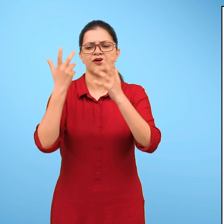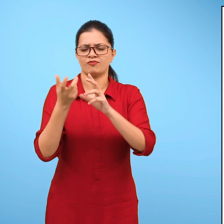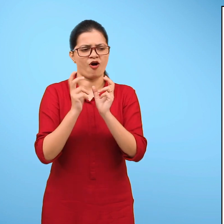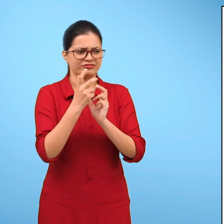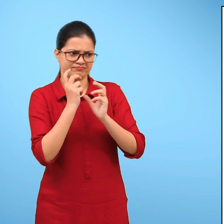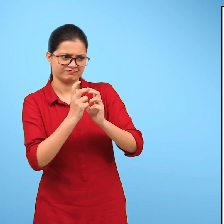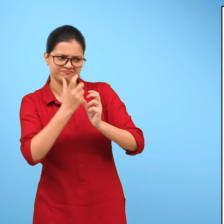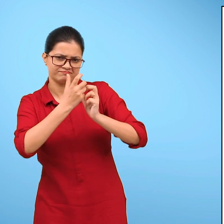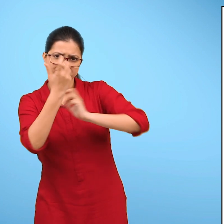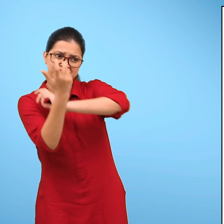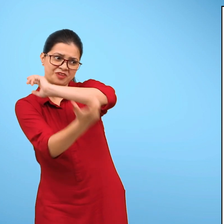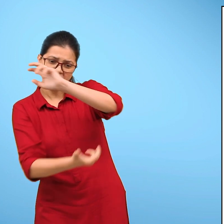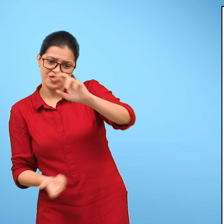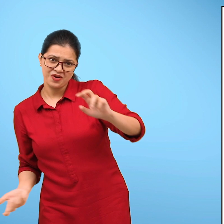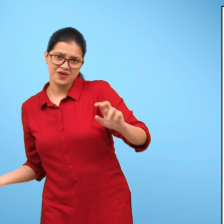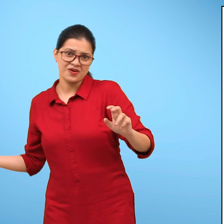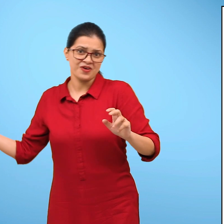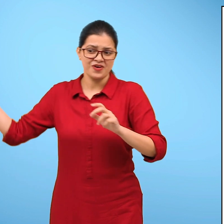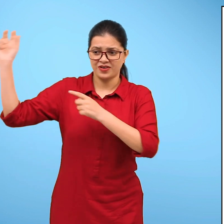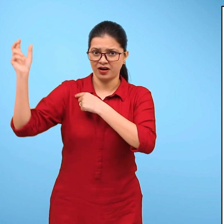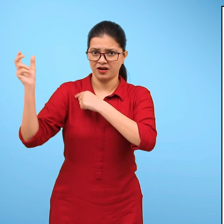How did you move your arm?